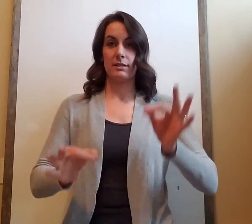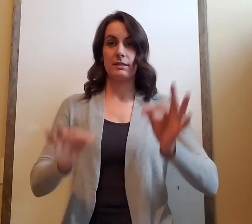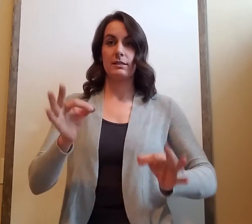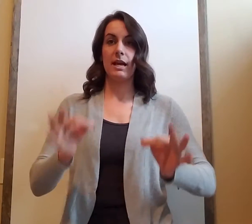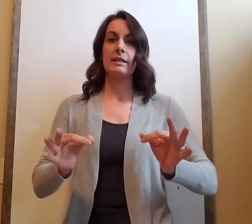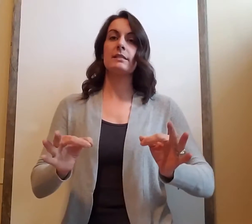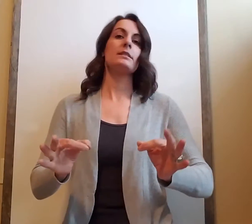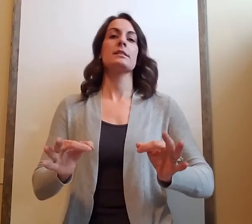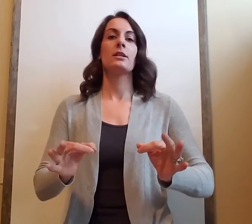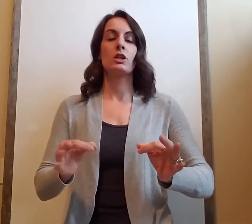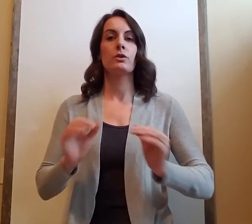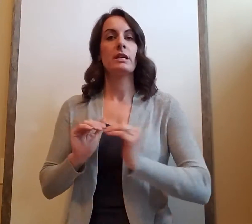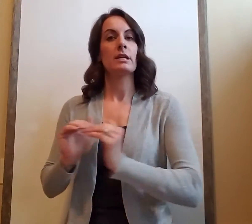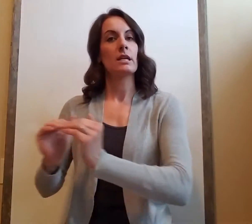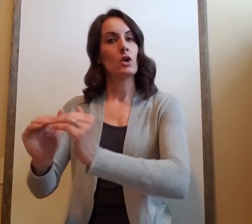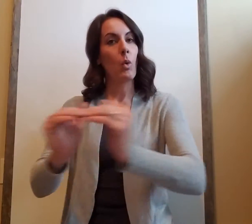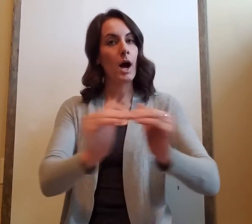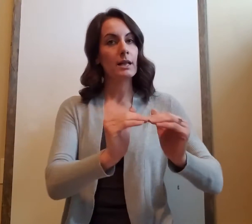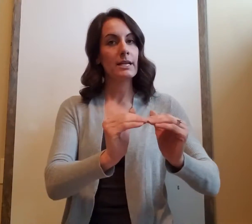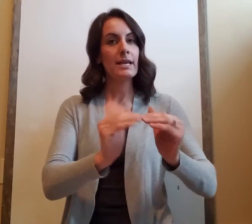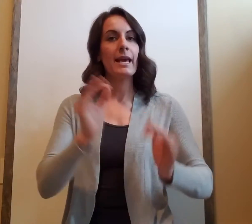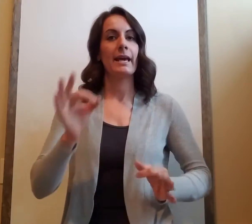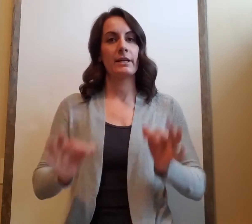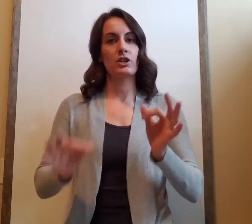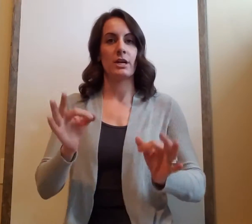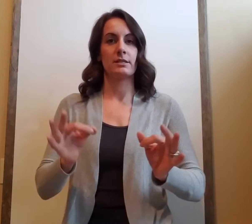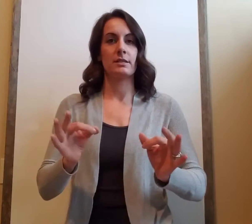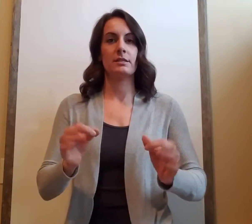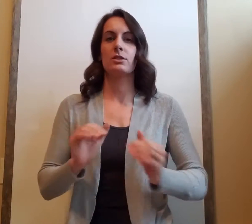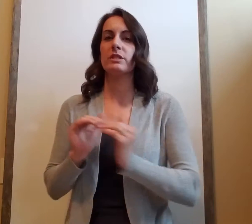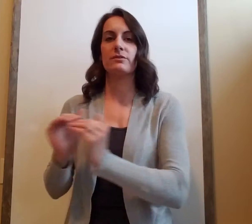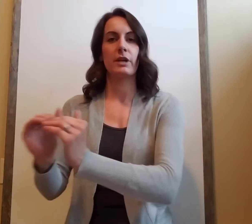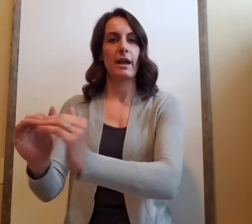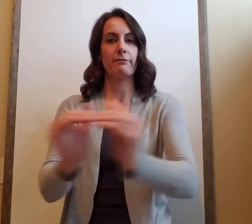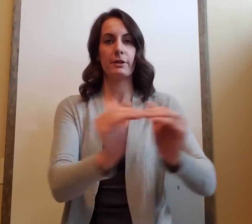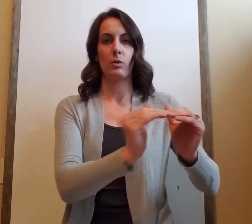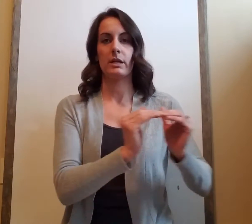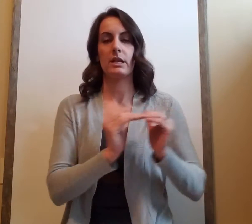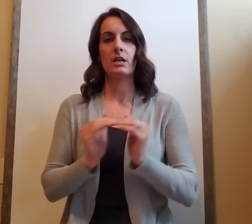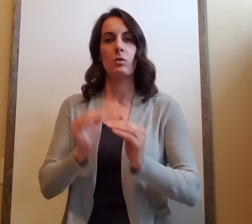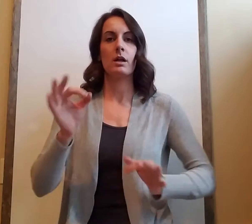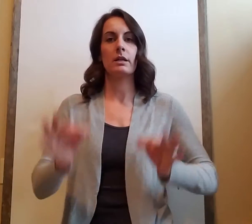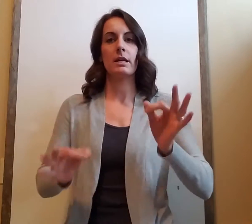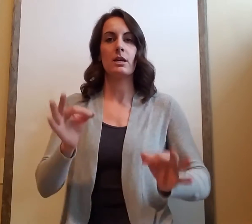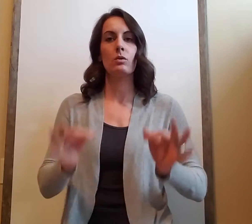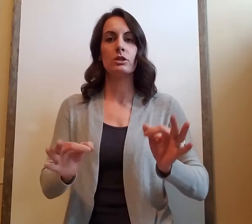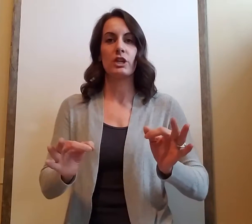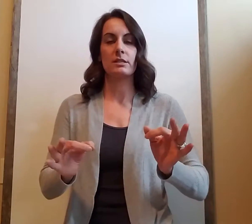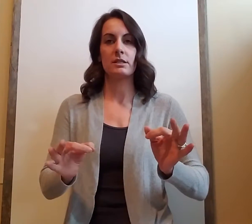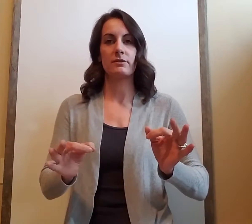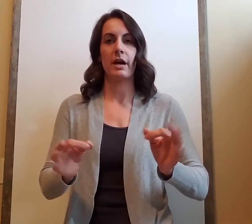Justice. And this is including equality and justice. So it's for everyone. Equality, equal justice for